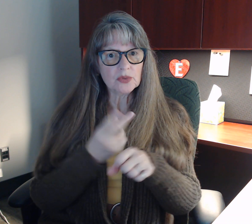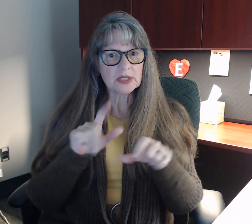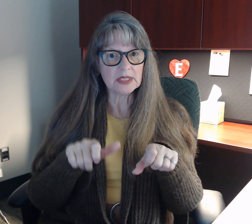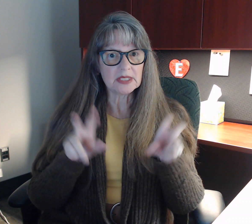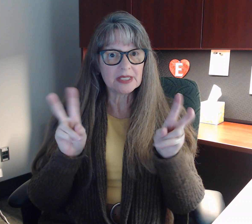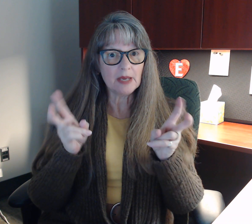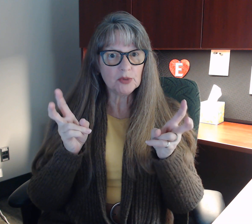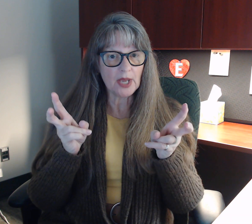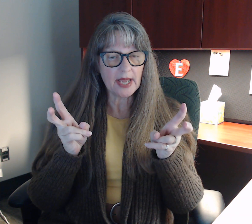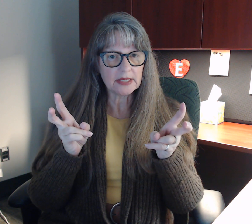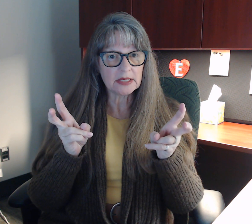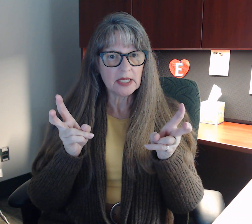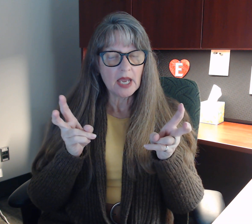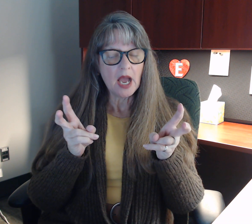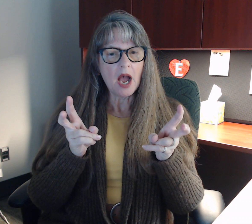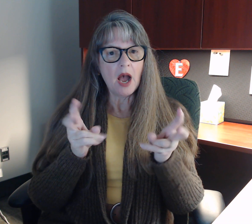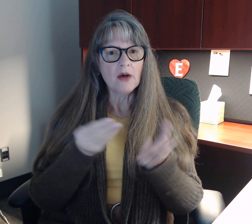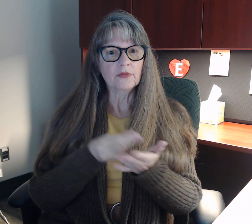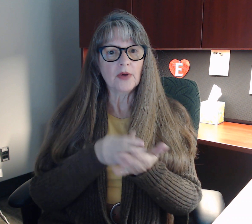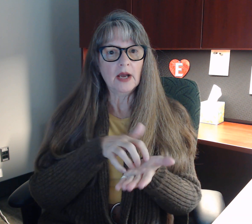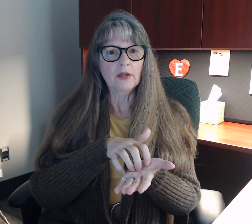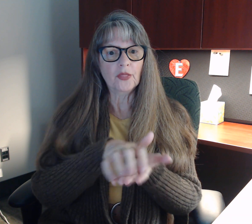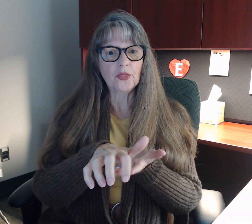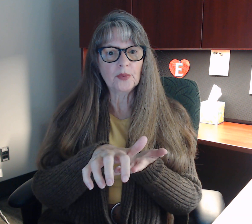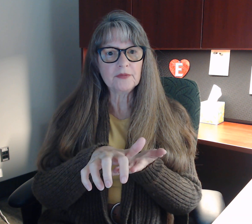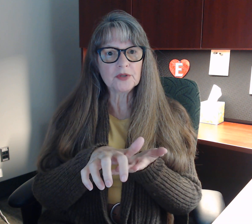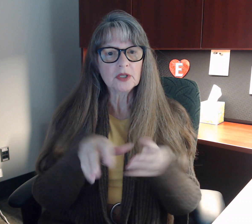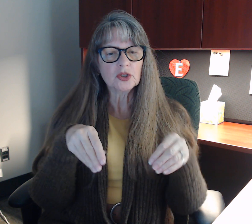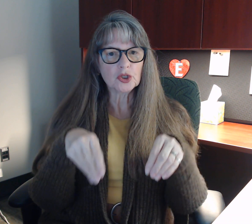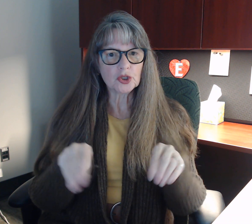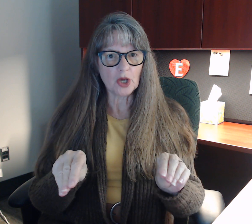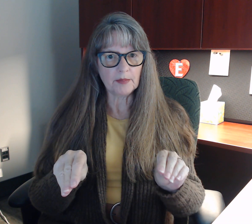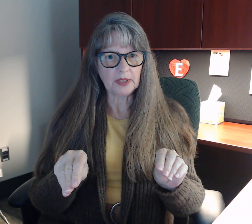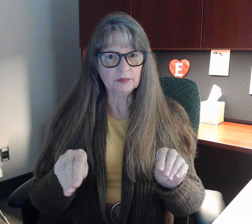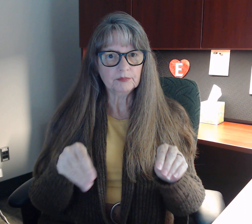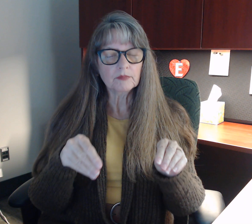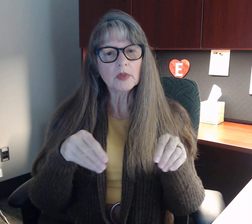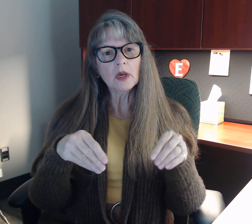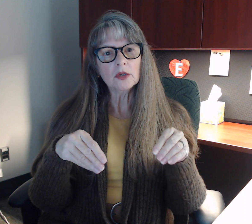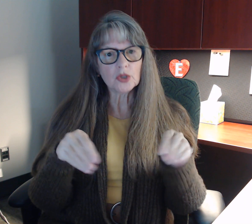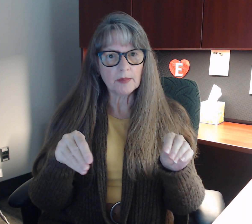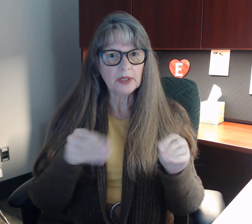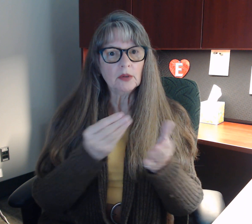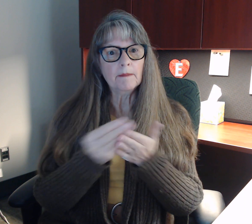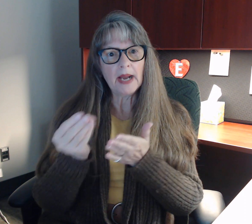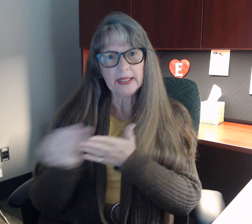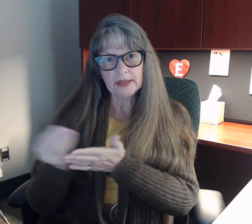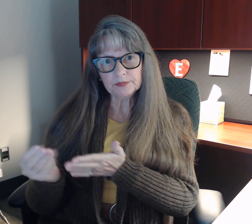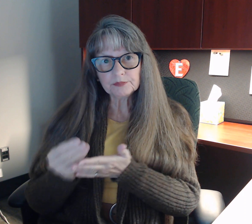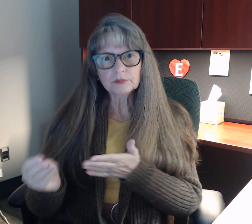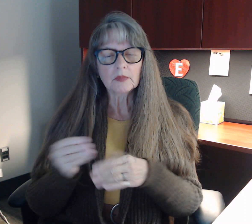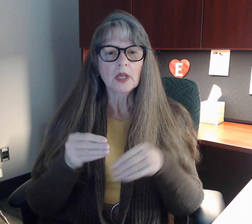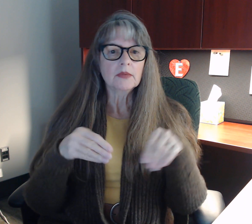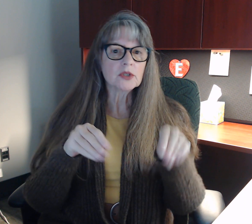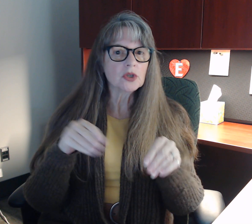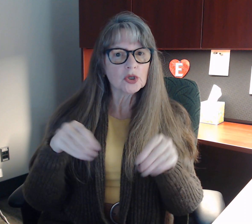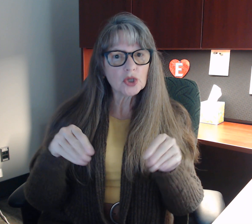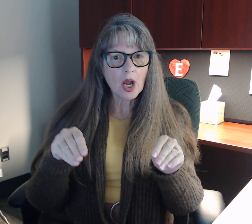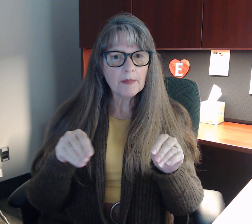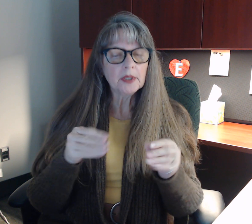this subject of thrift shopping, buying. This is a shop.